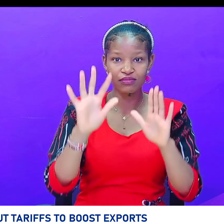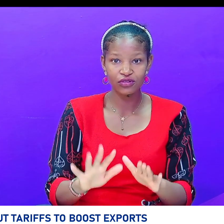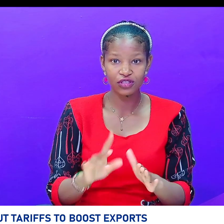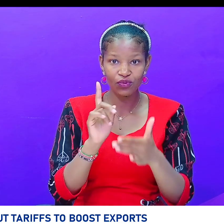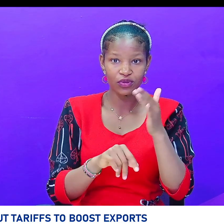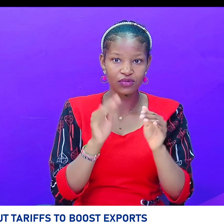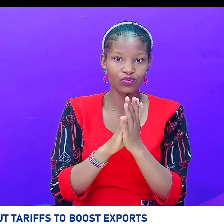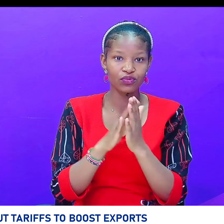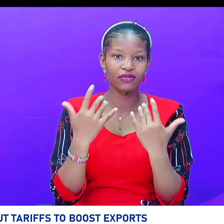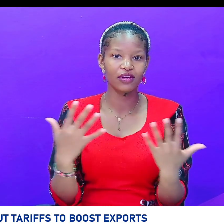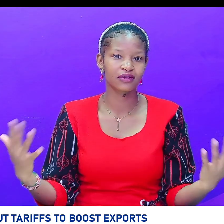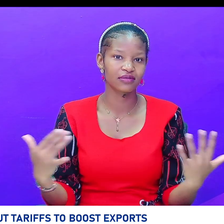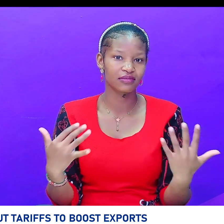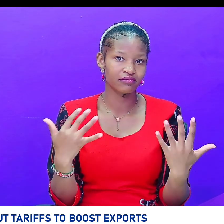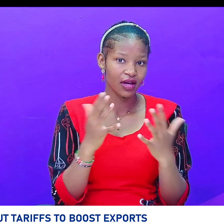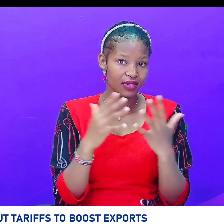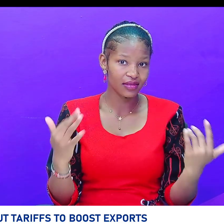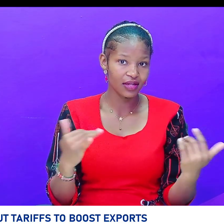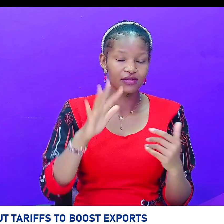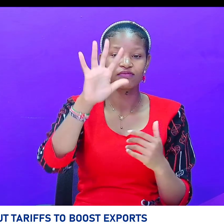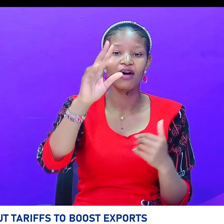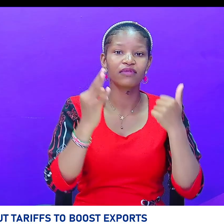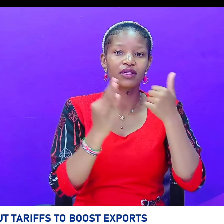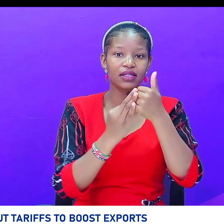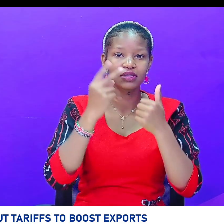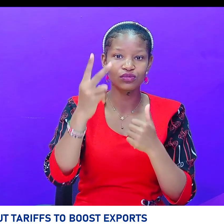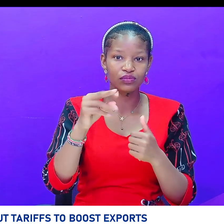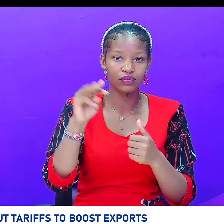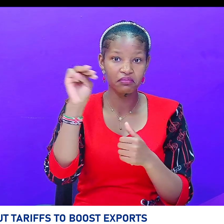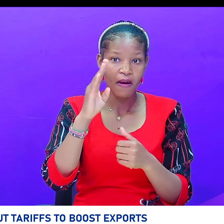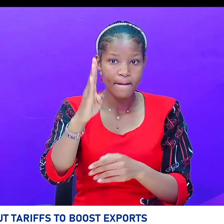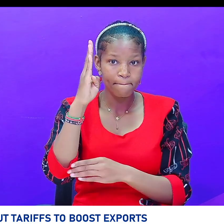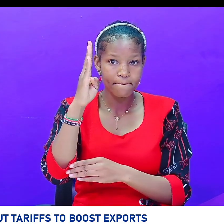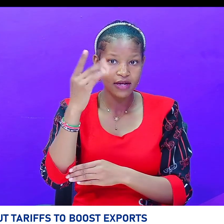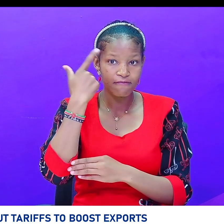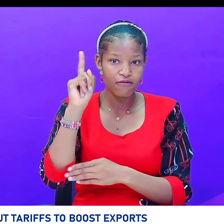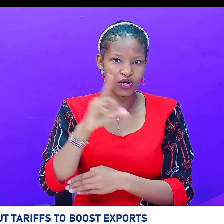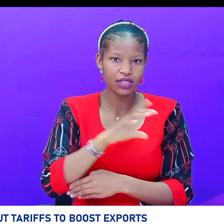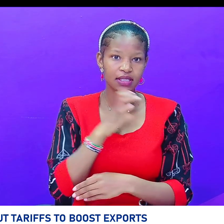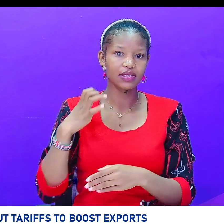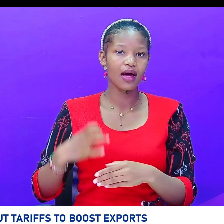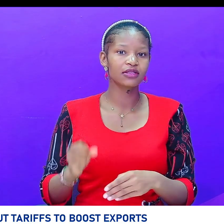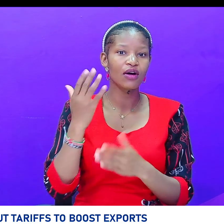In 2024, imported goods worth approximately 582 billion from China,